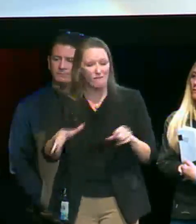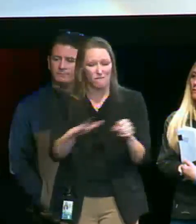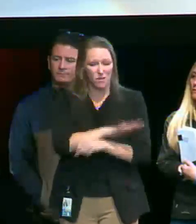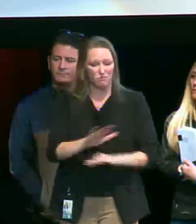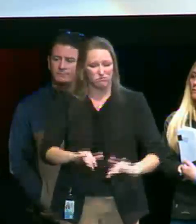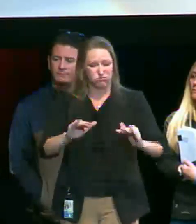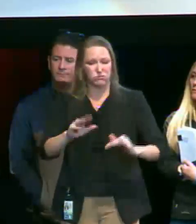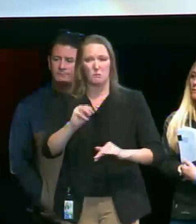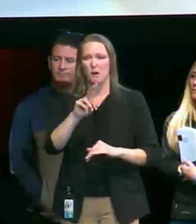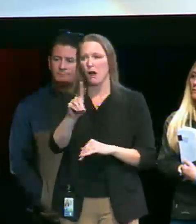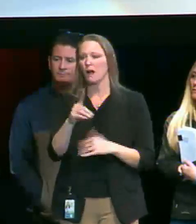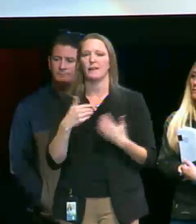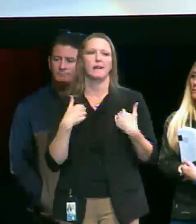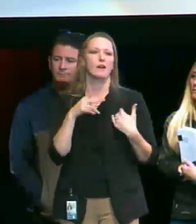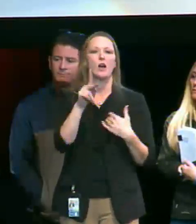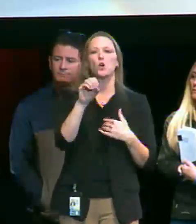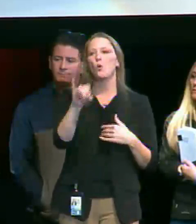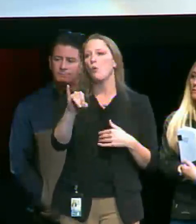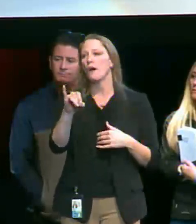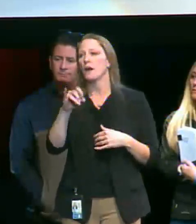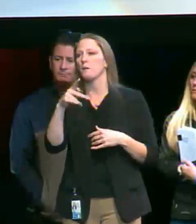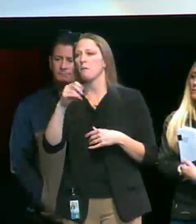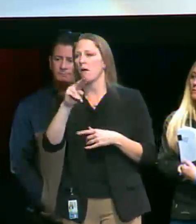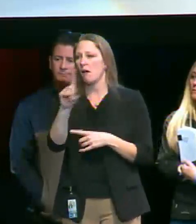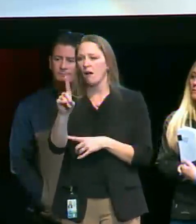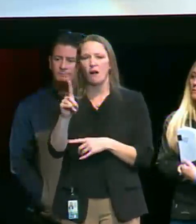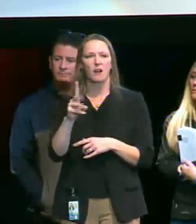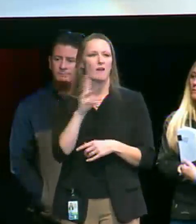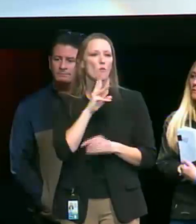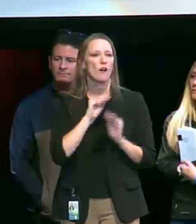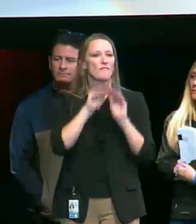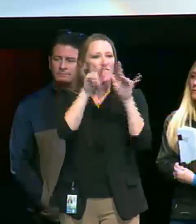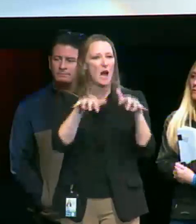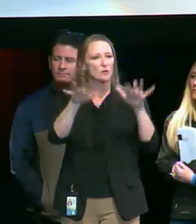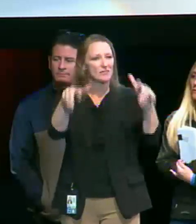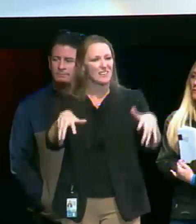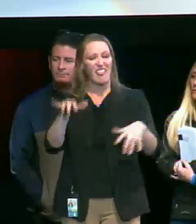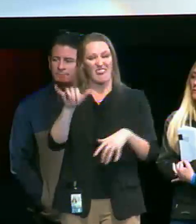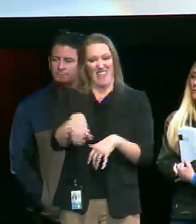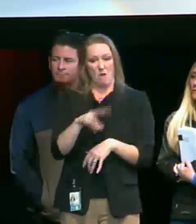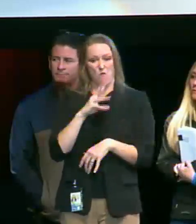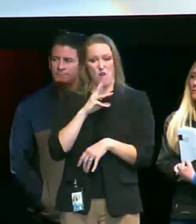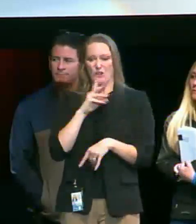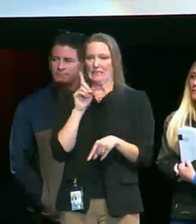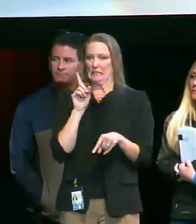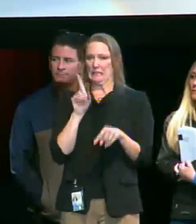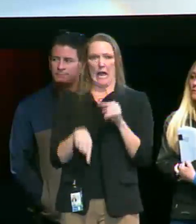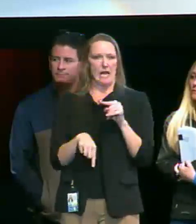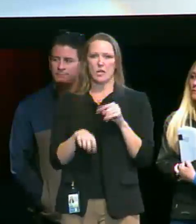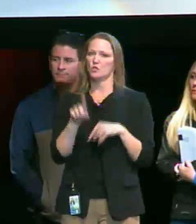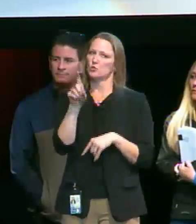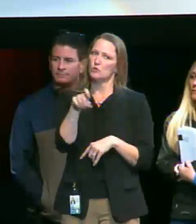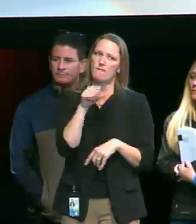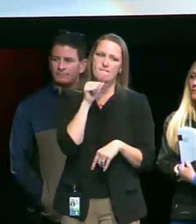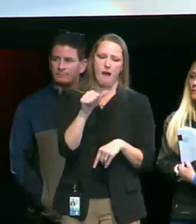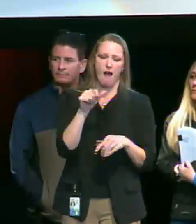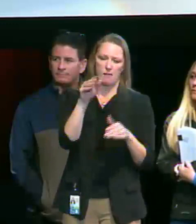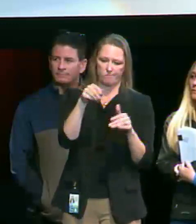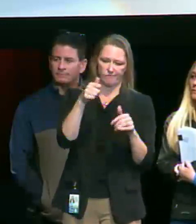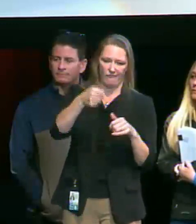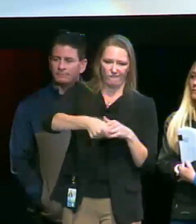you have a koi pond or a fountain, all of that water cannot and should not go to the